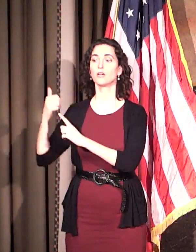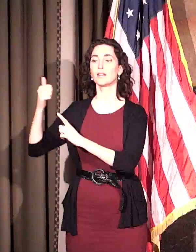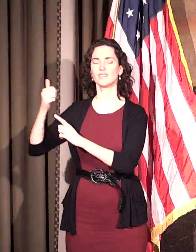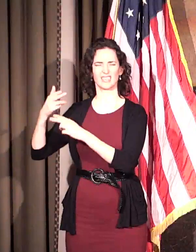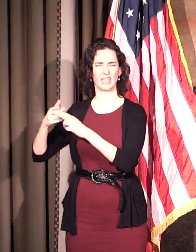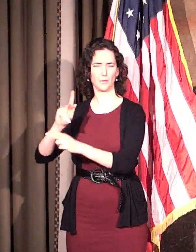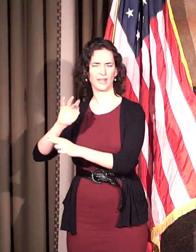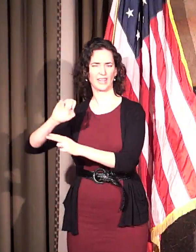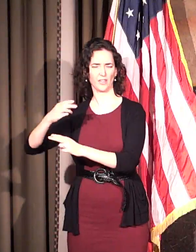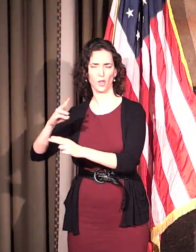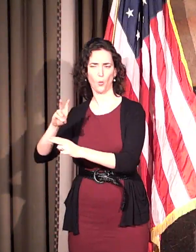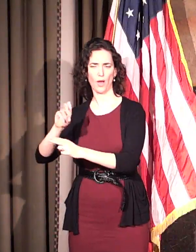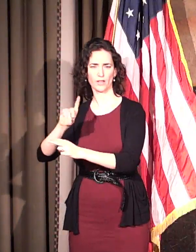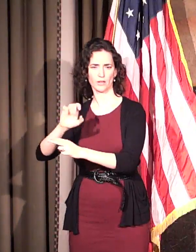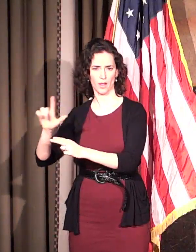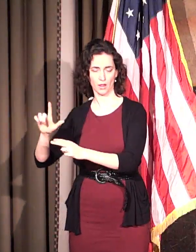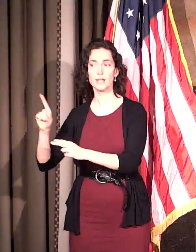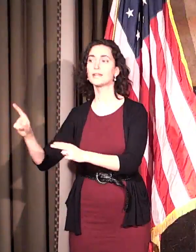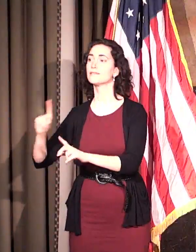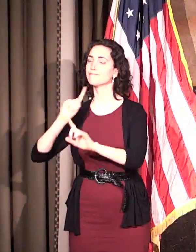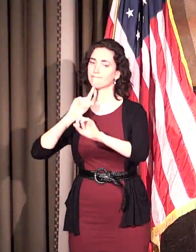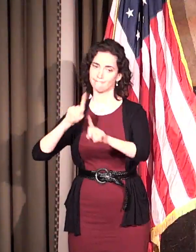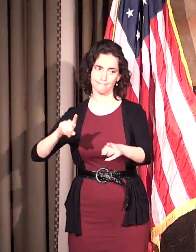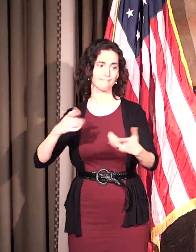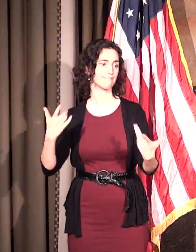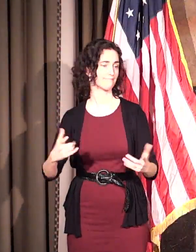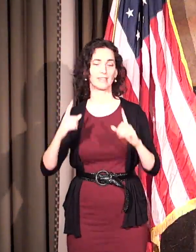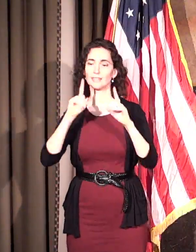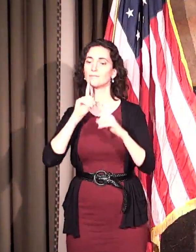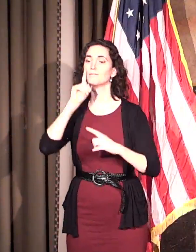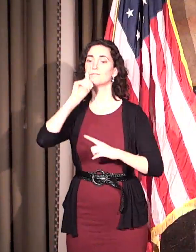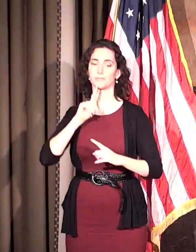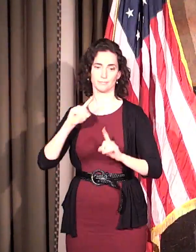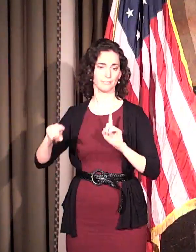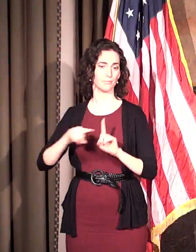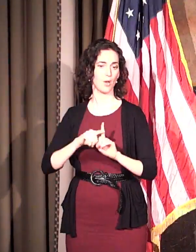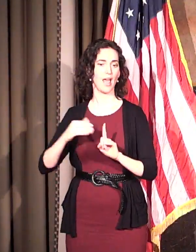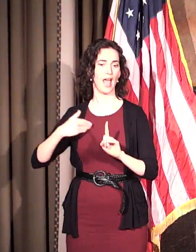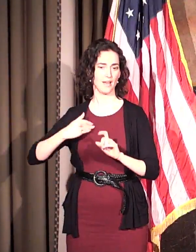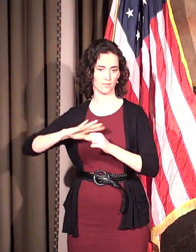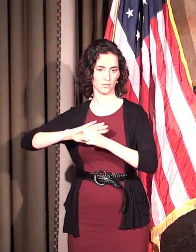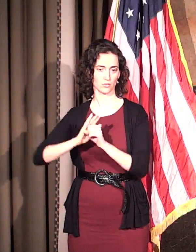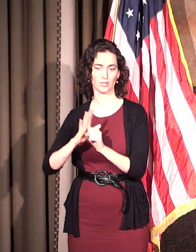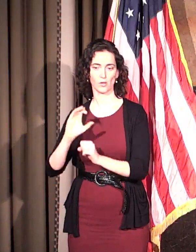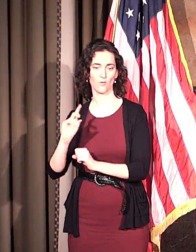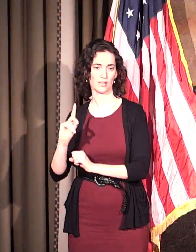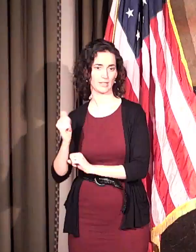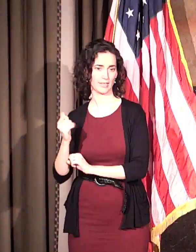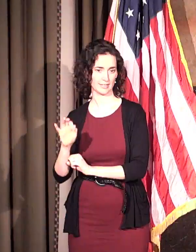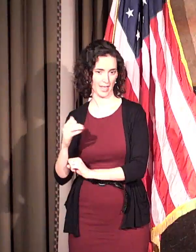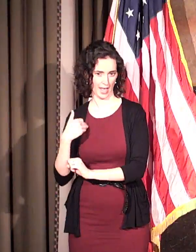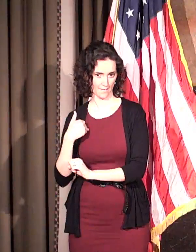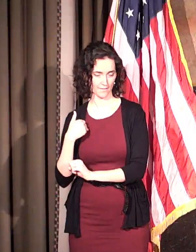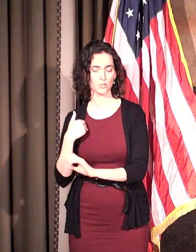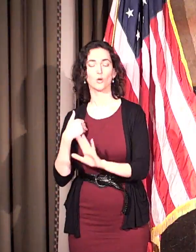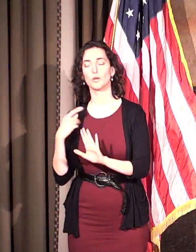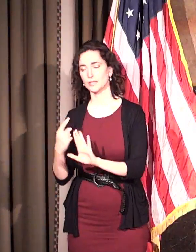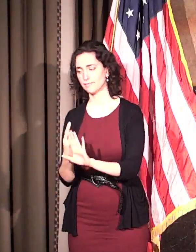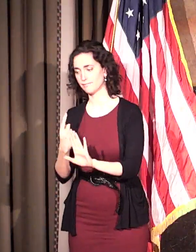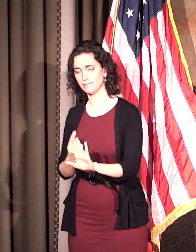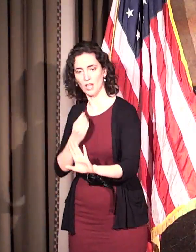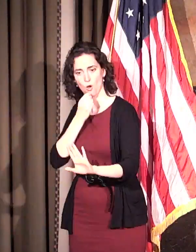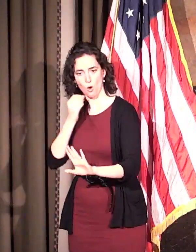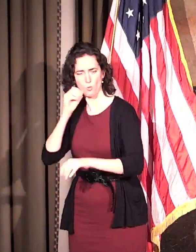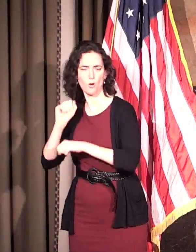positive for COVID-19. He is working remotely while he isolates at home, and certainly I'll be keeping him